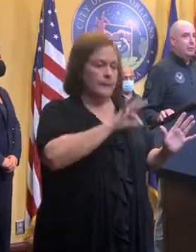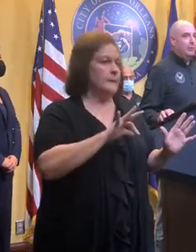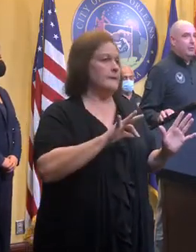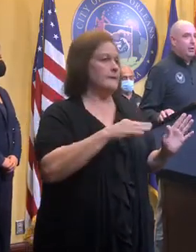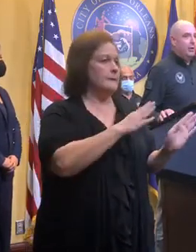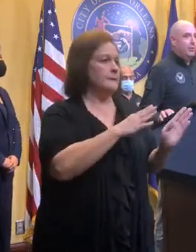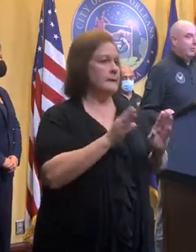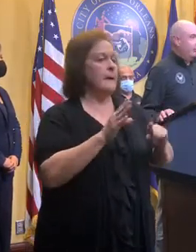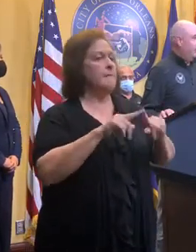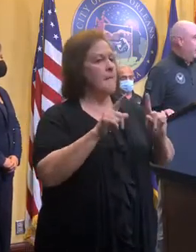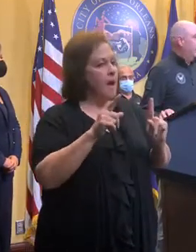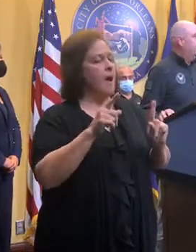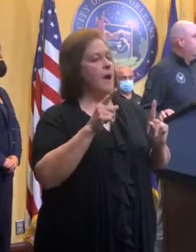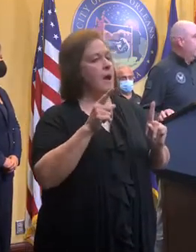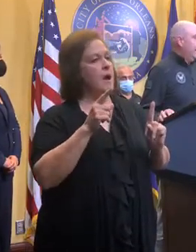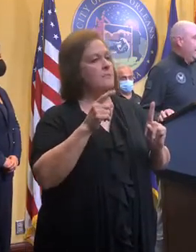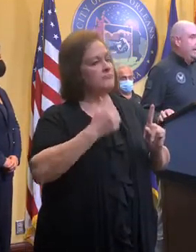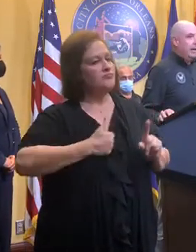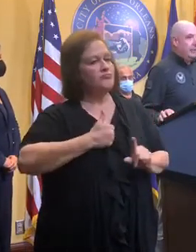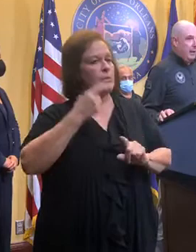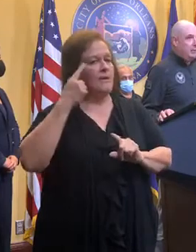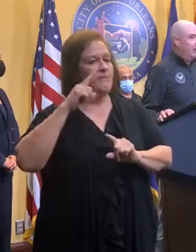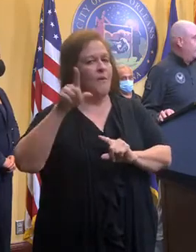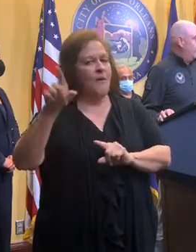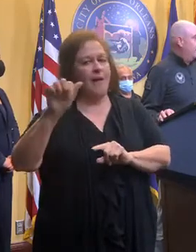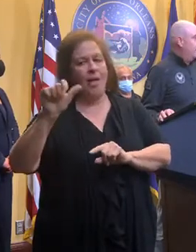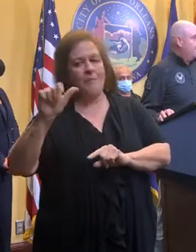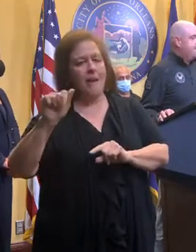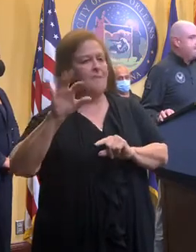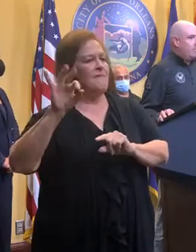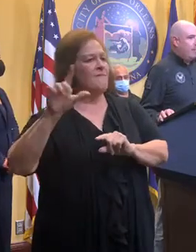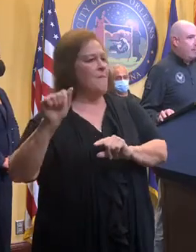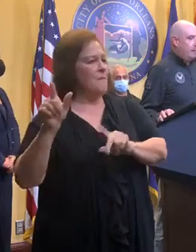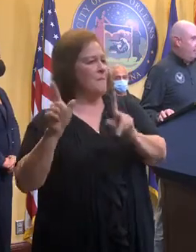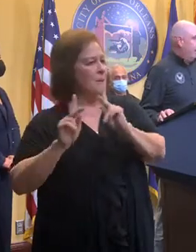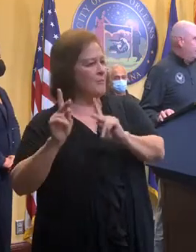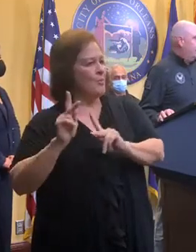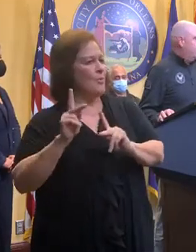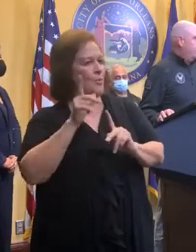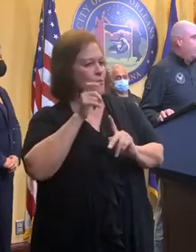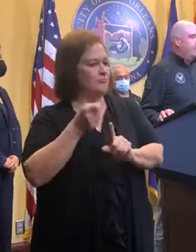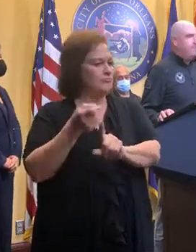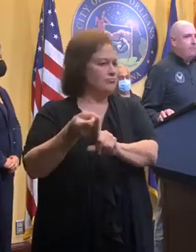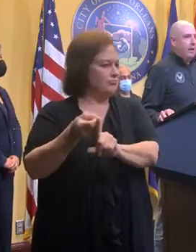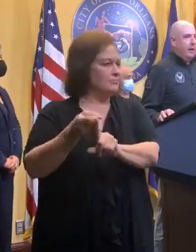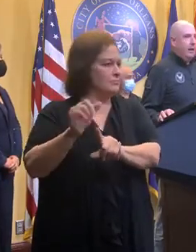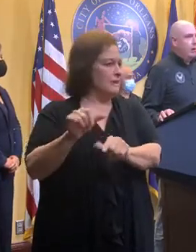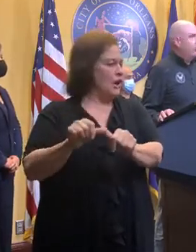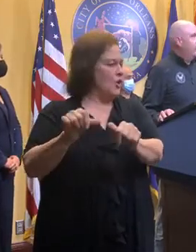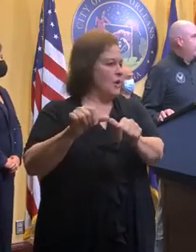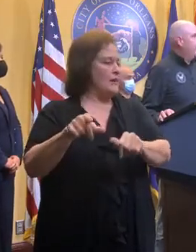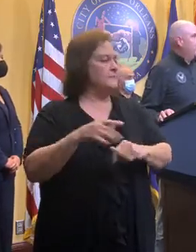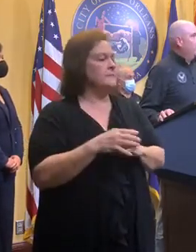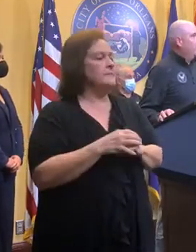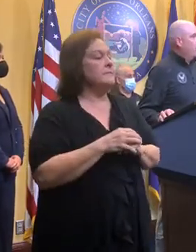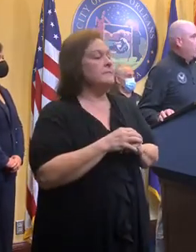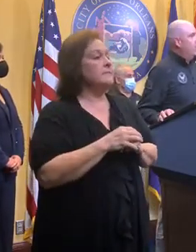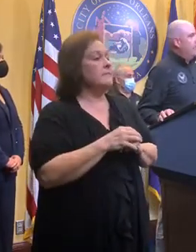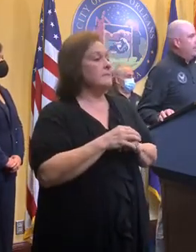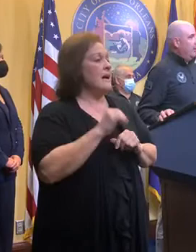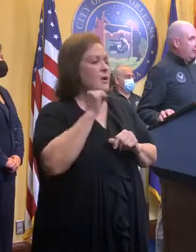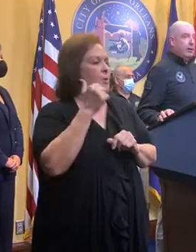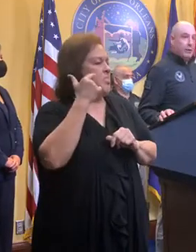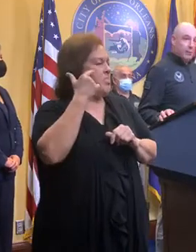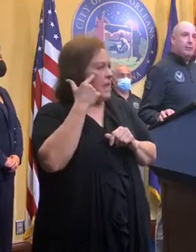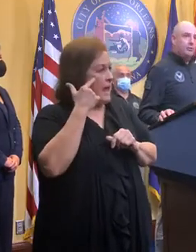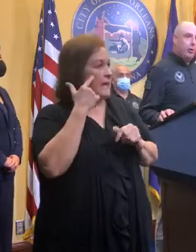neighbors, both in Southwest Louisiana and in Alabama and Florida, that have been impacted this year. I don't think we're going